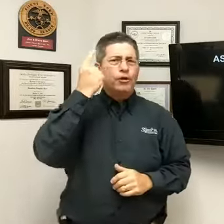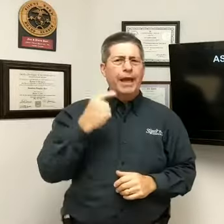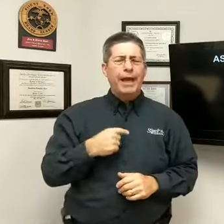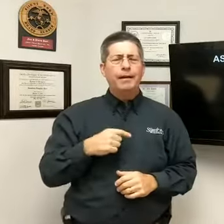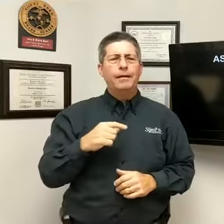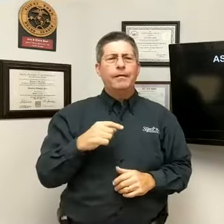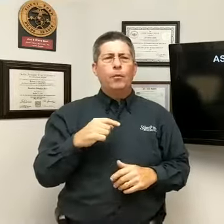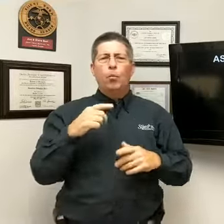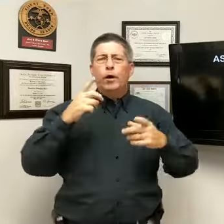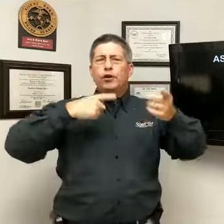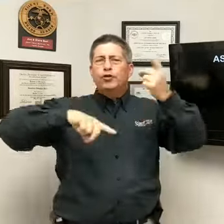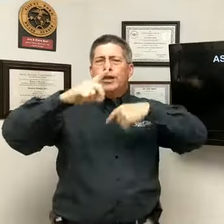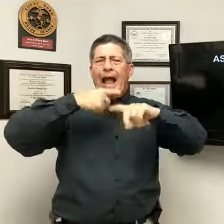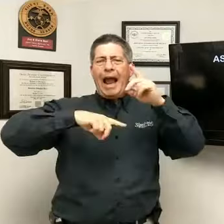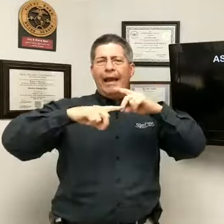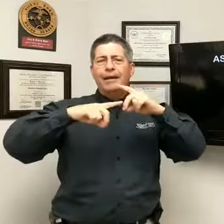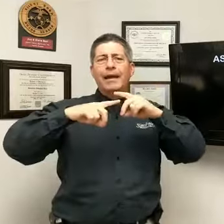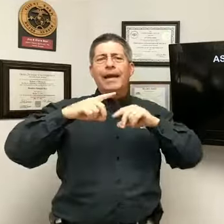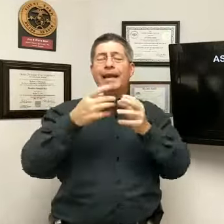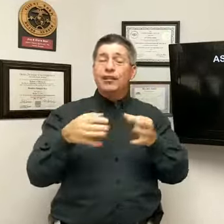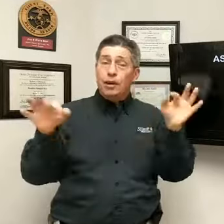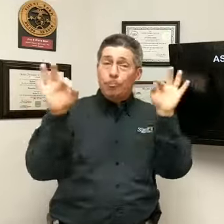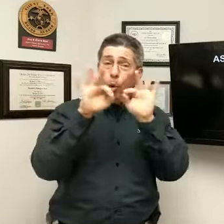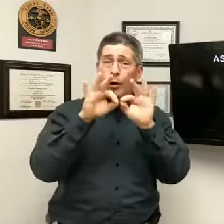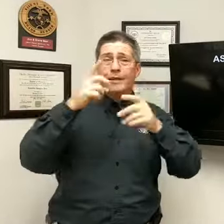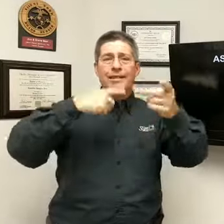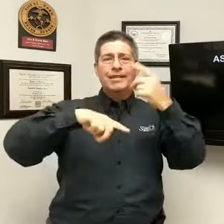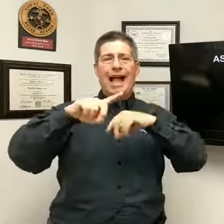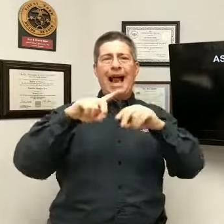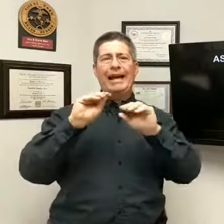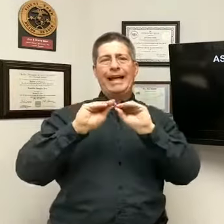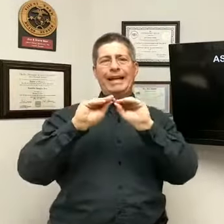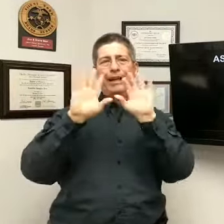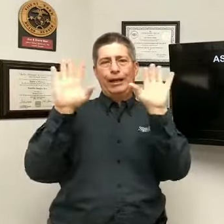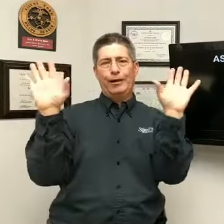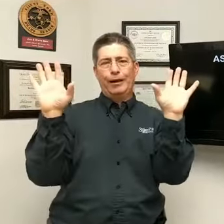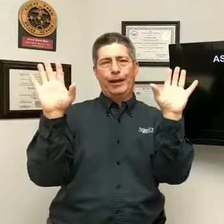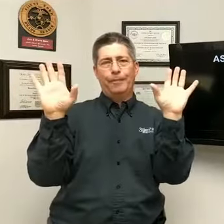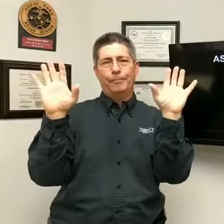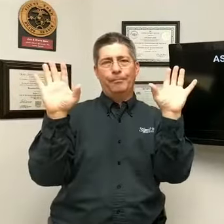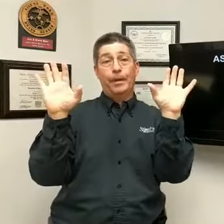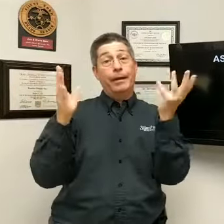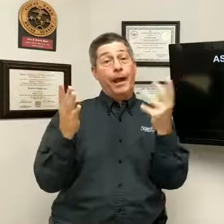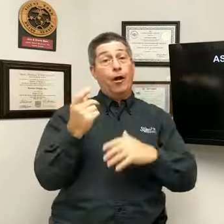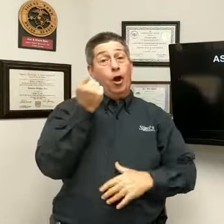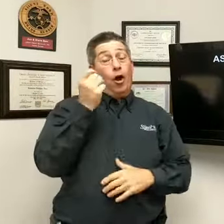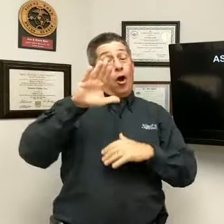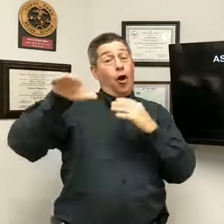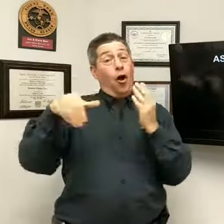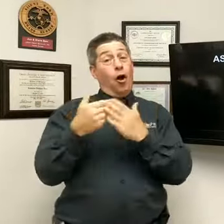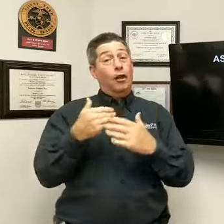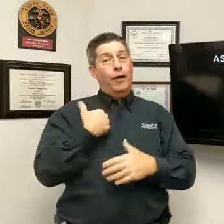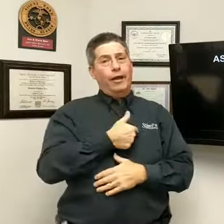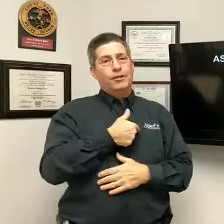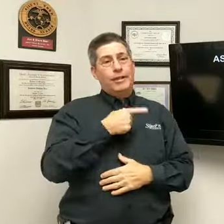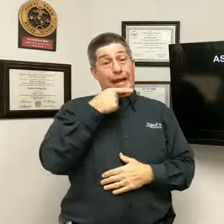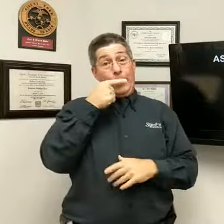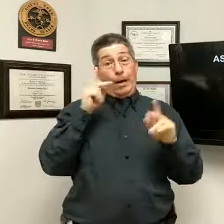Understand, when you sign, it is important to sign clearly. Now, all of us, hearing people,